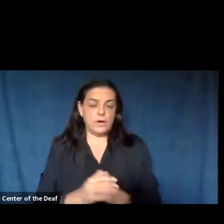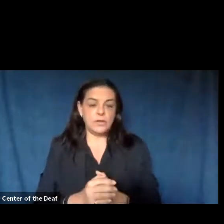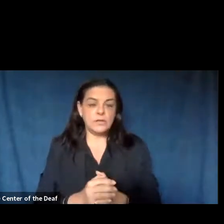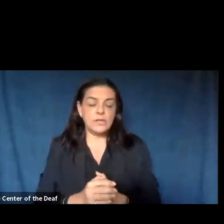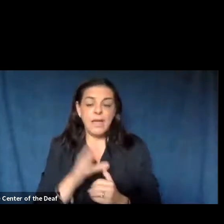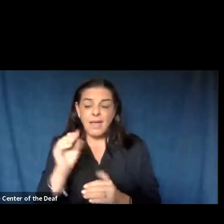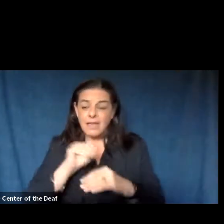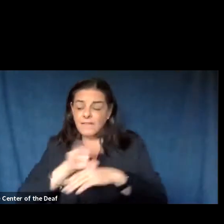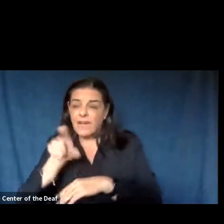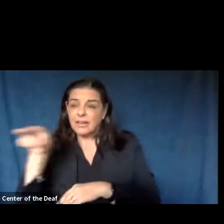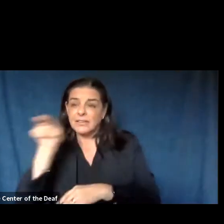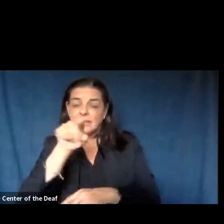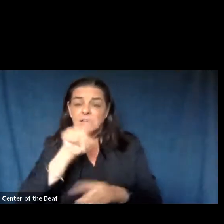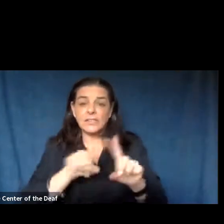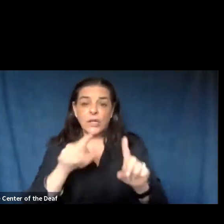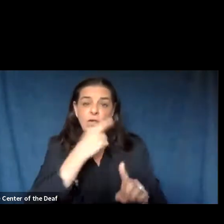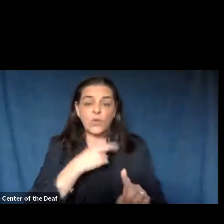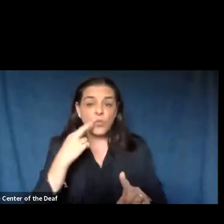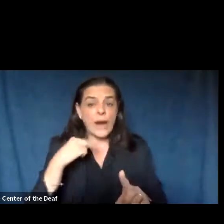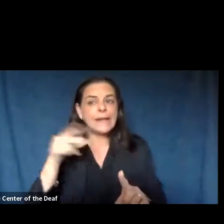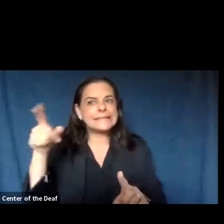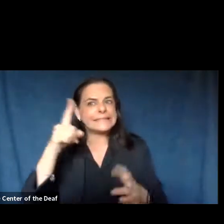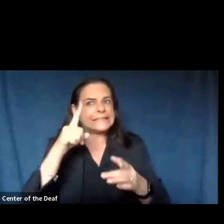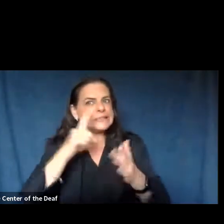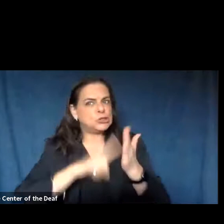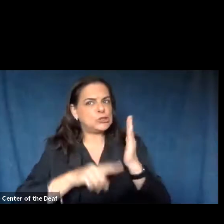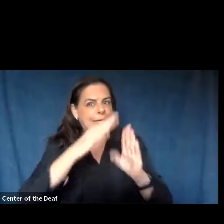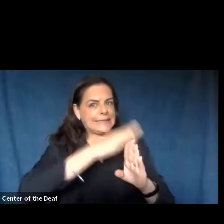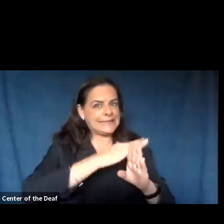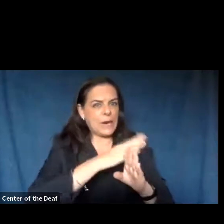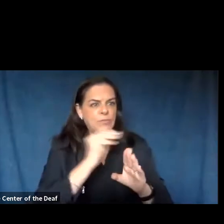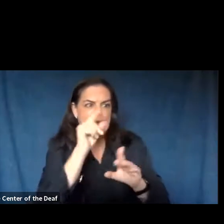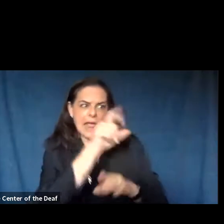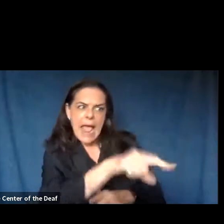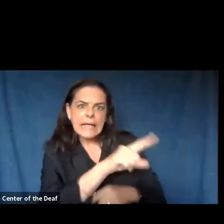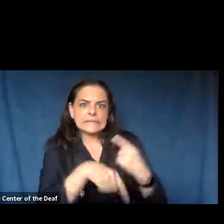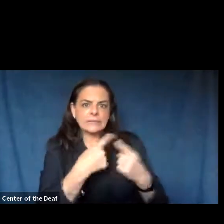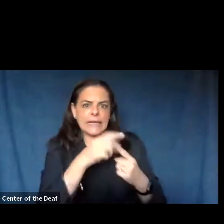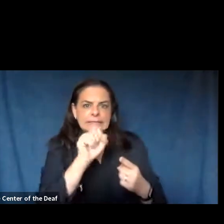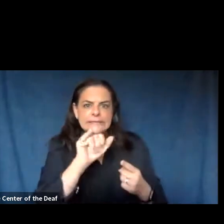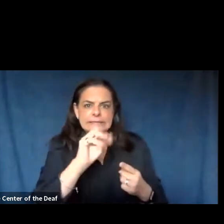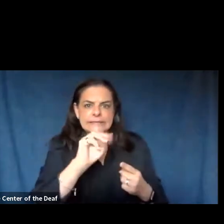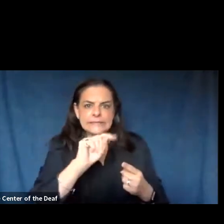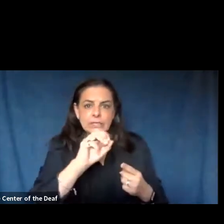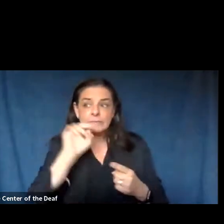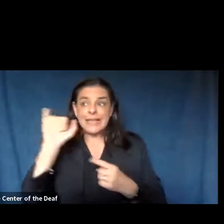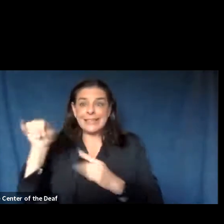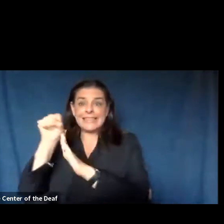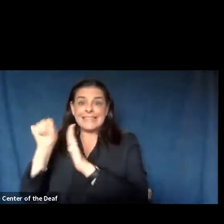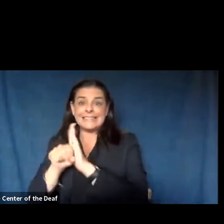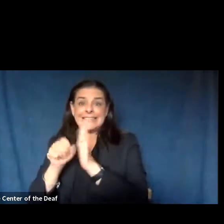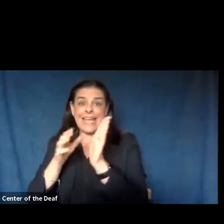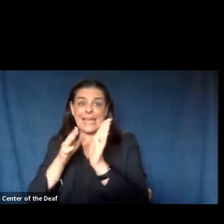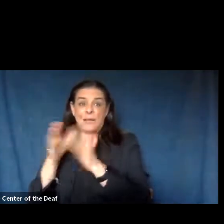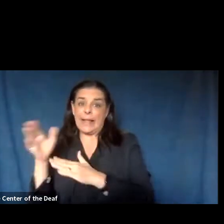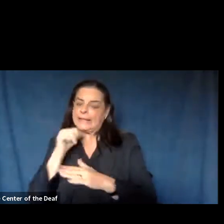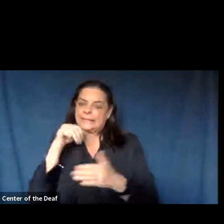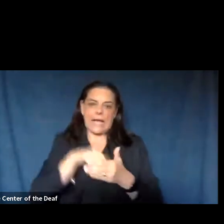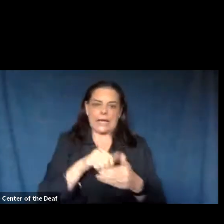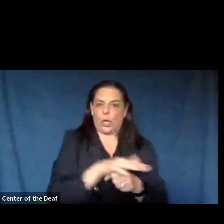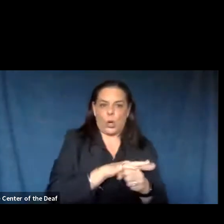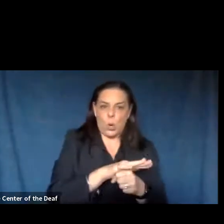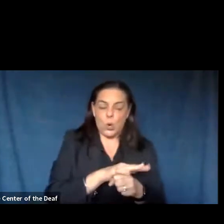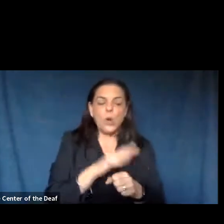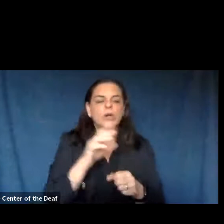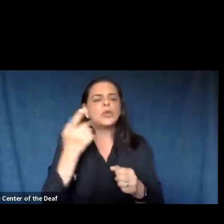Advising restaurants to take temps and ask patrons about symptoms. That's in the state plan. That's not wasn't in our local guidance. So